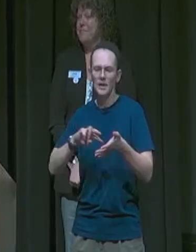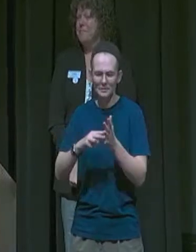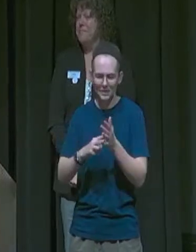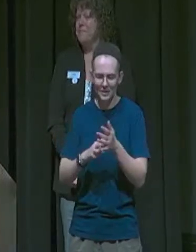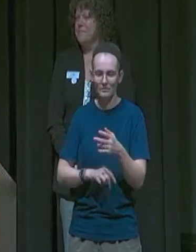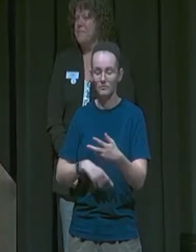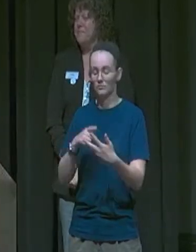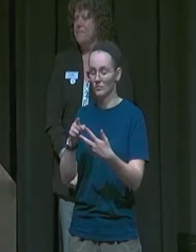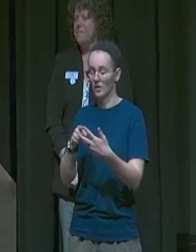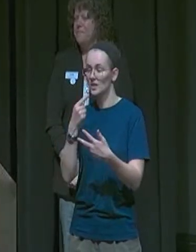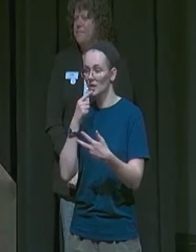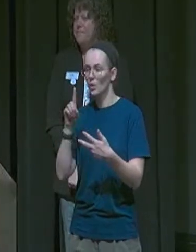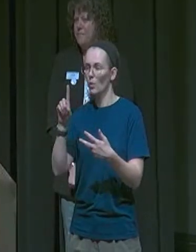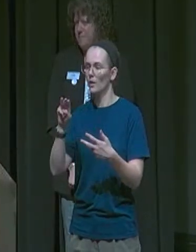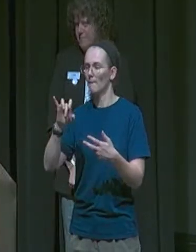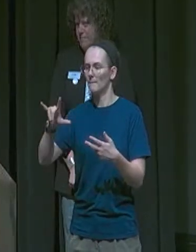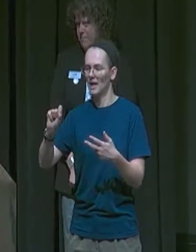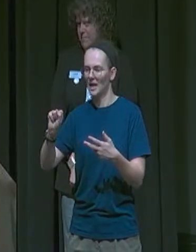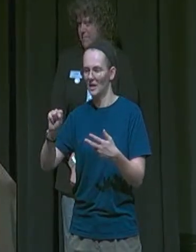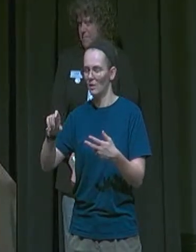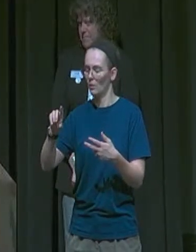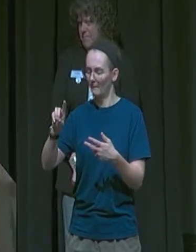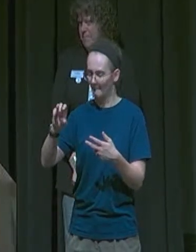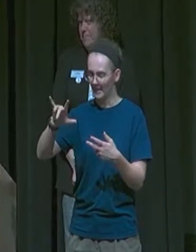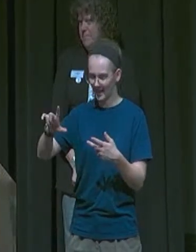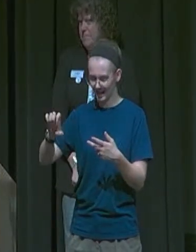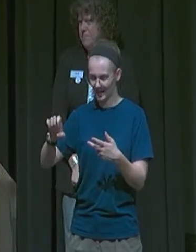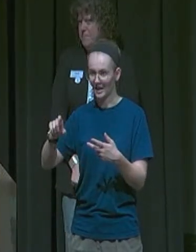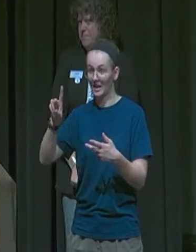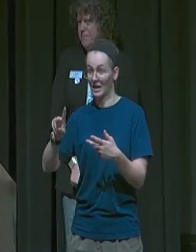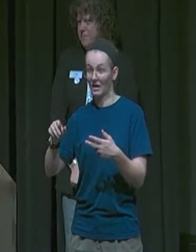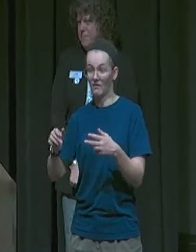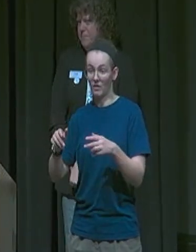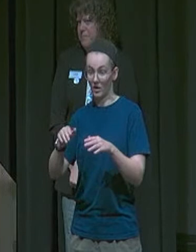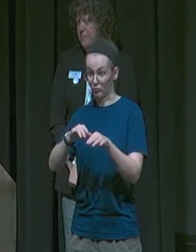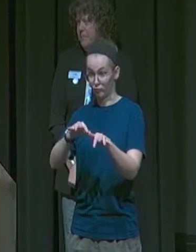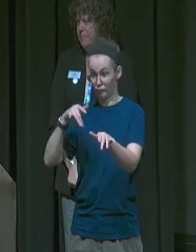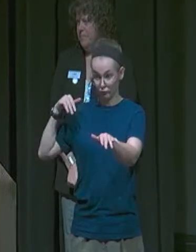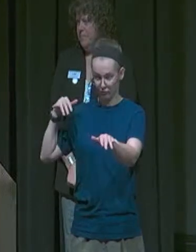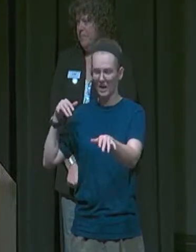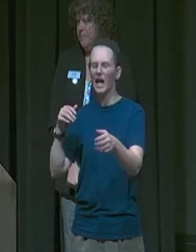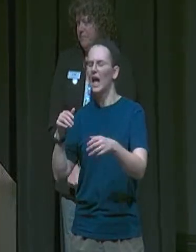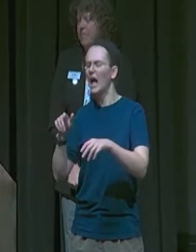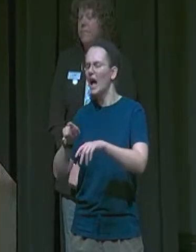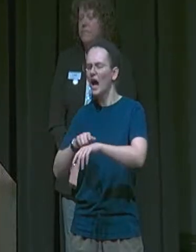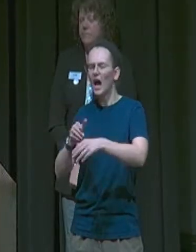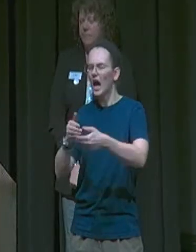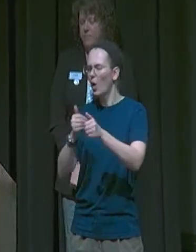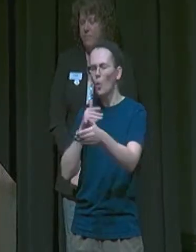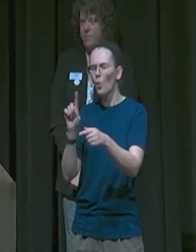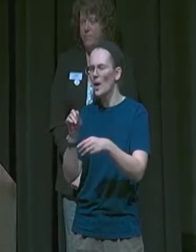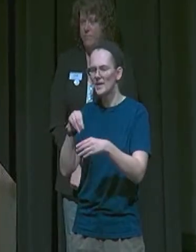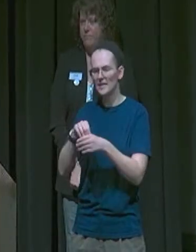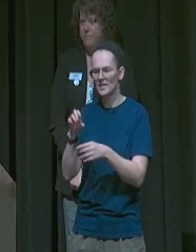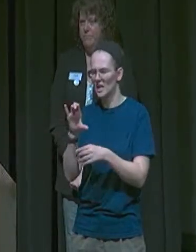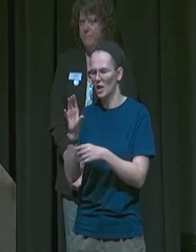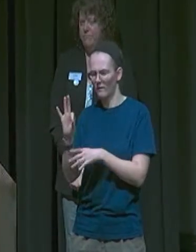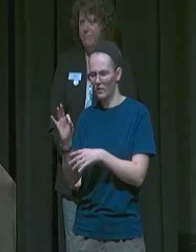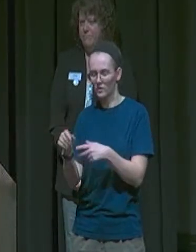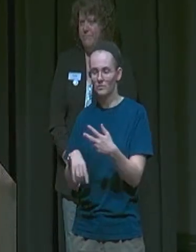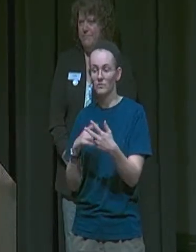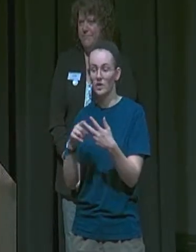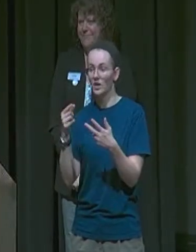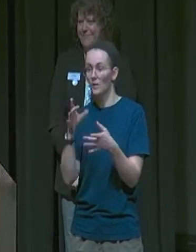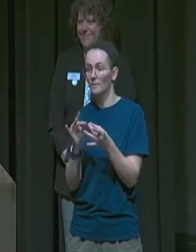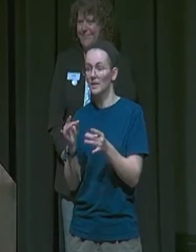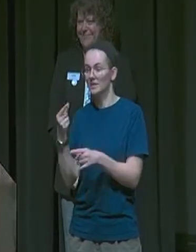miles up the river. Where can you give us like an indication where that would be in Cuyahoga Falls? And then the third one, you had mentioned Gary Whidden. Can you